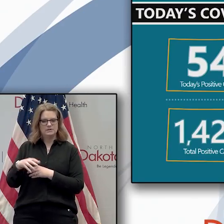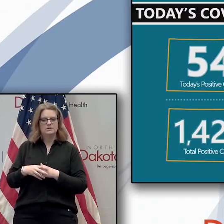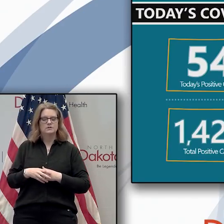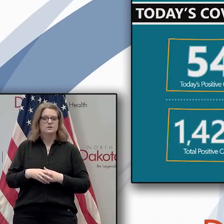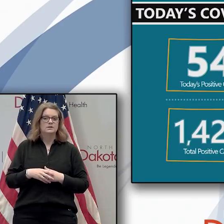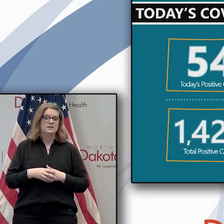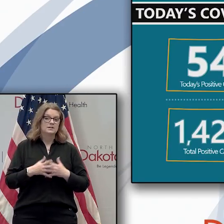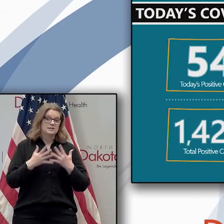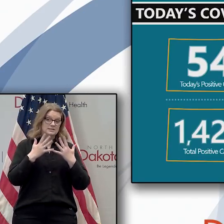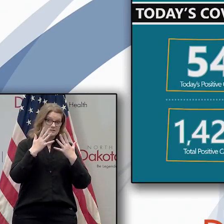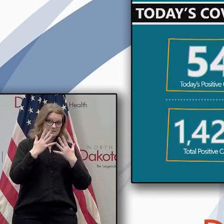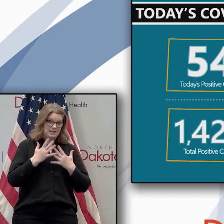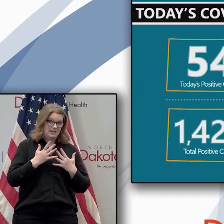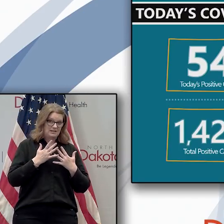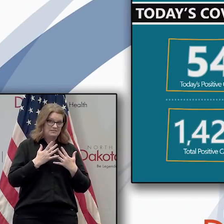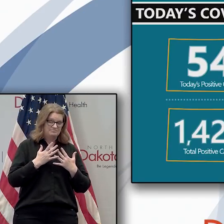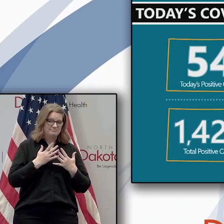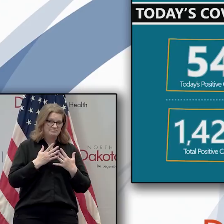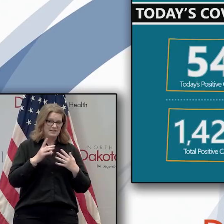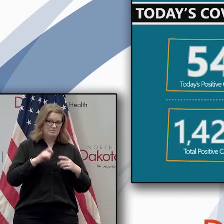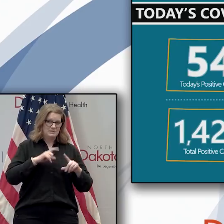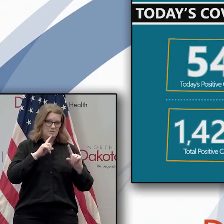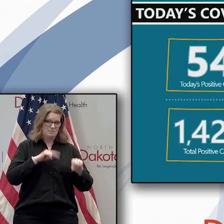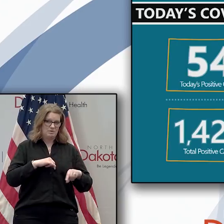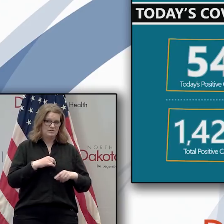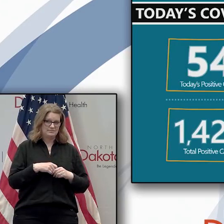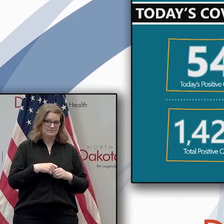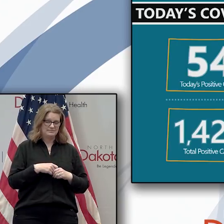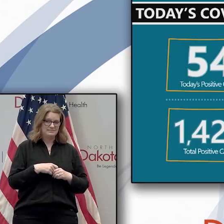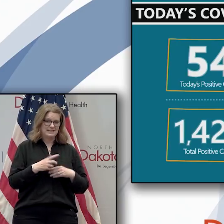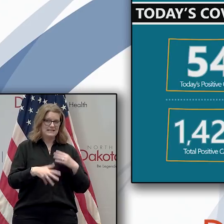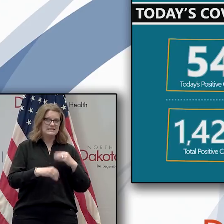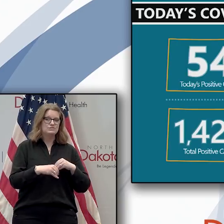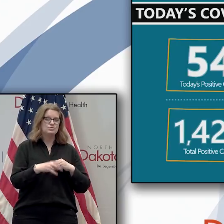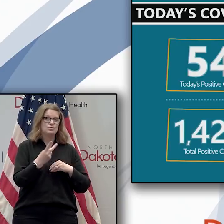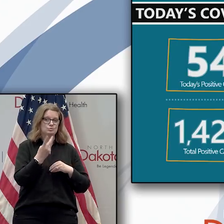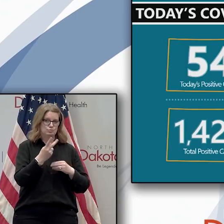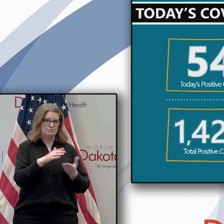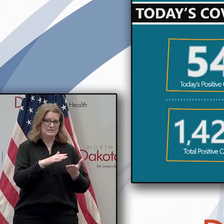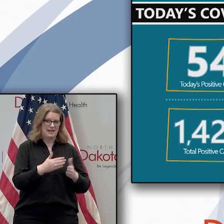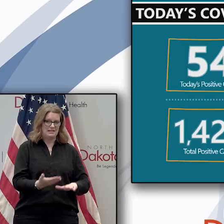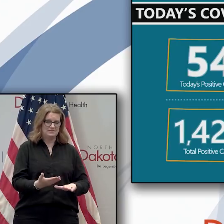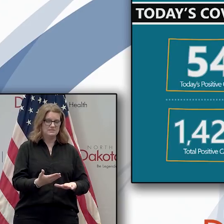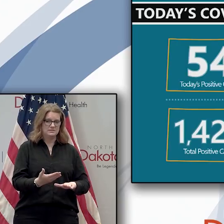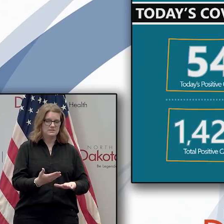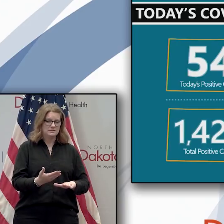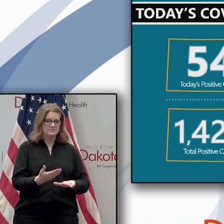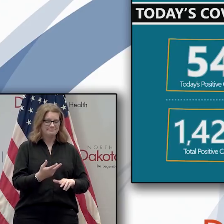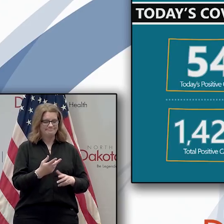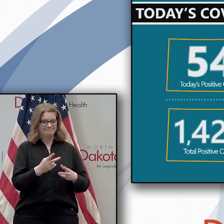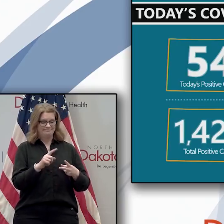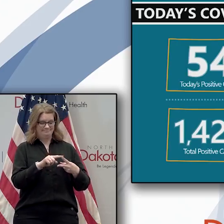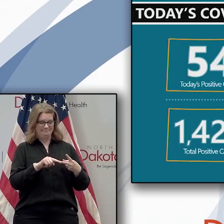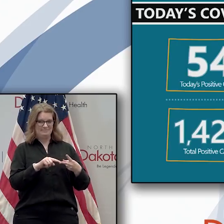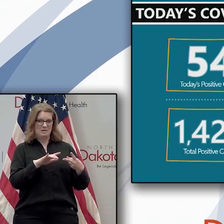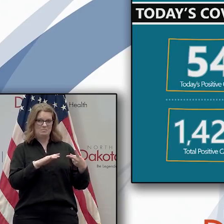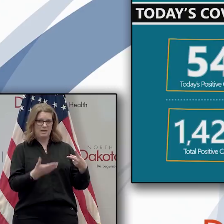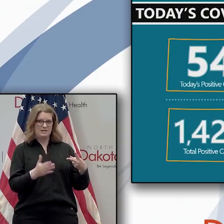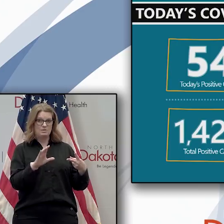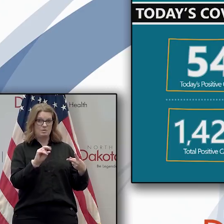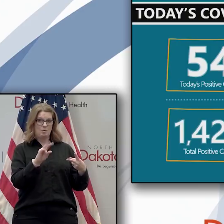Sadly, we must also report, again, 2 additional deaths of individuals who passed with